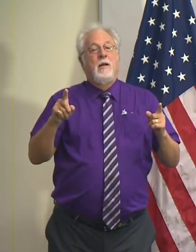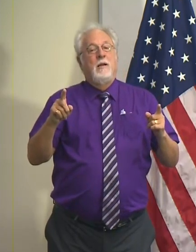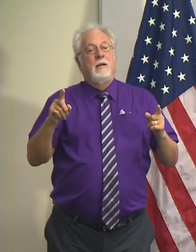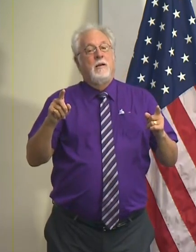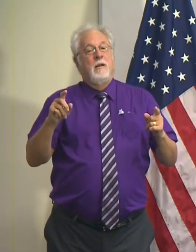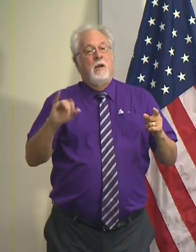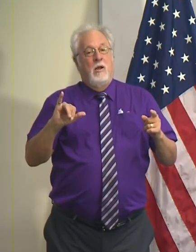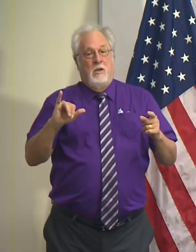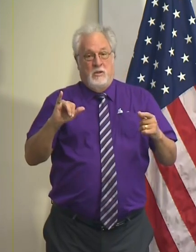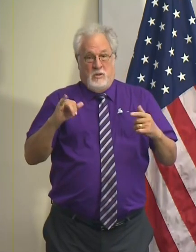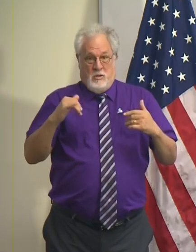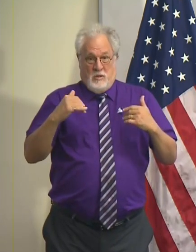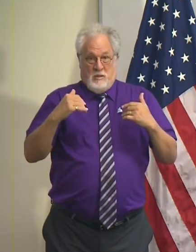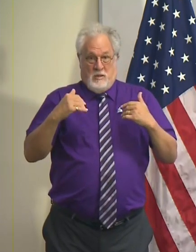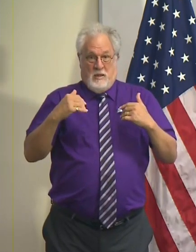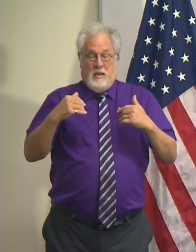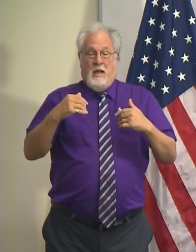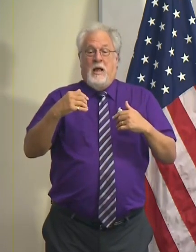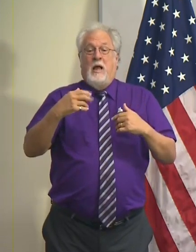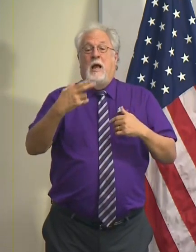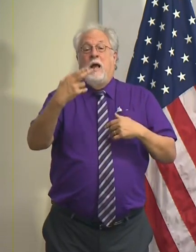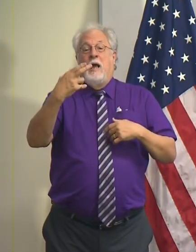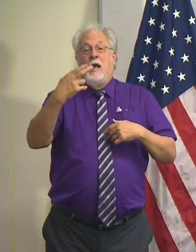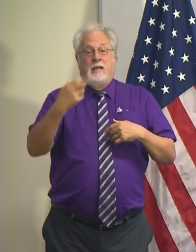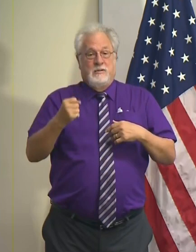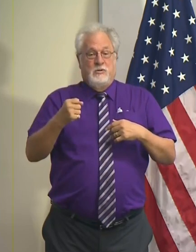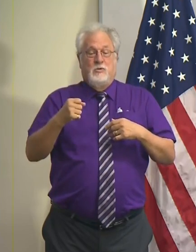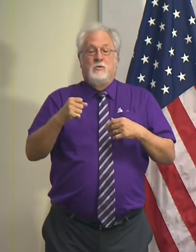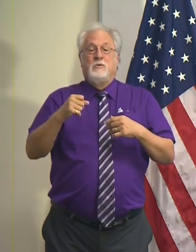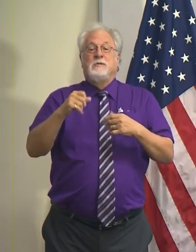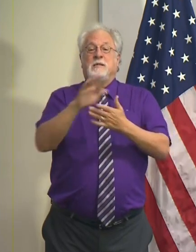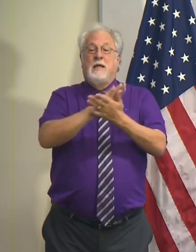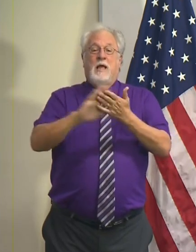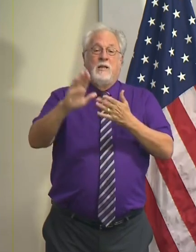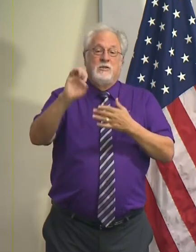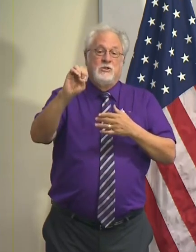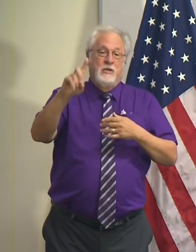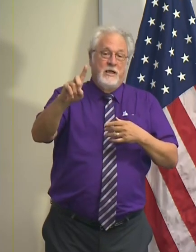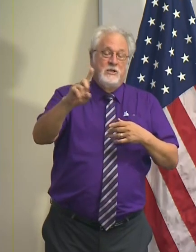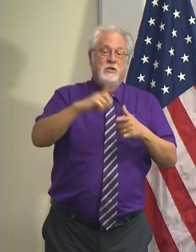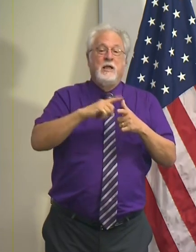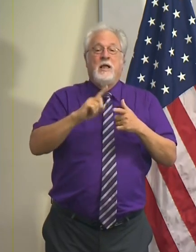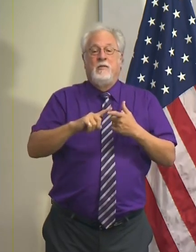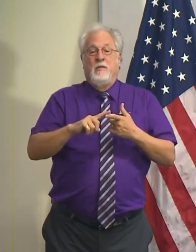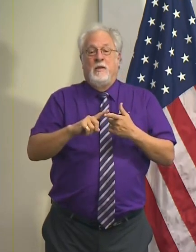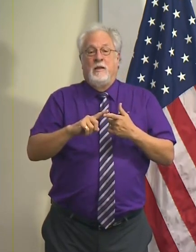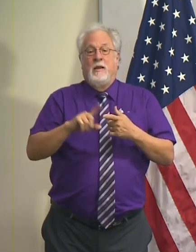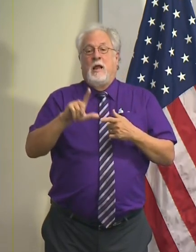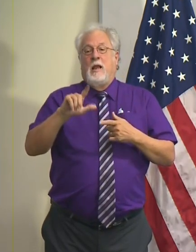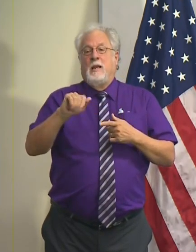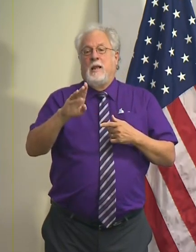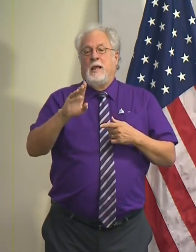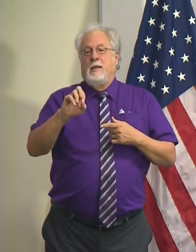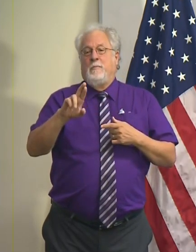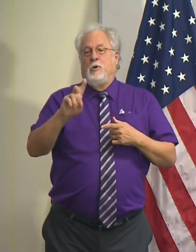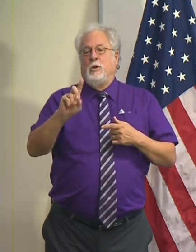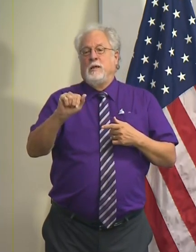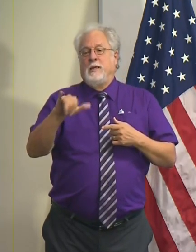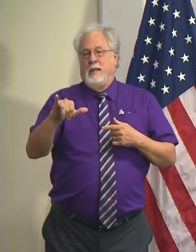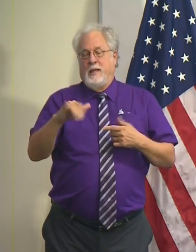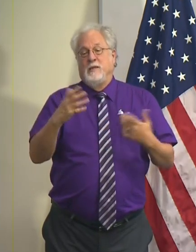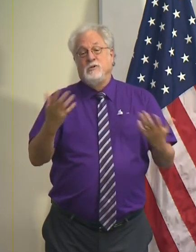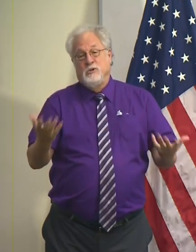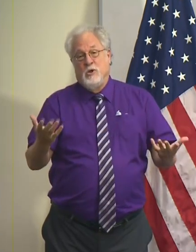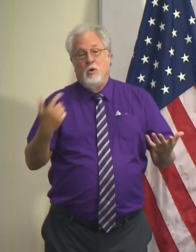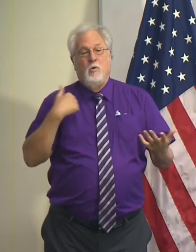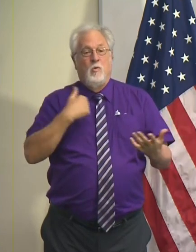in addition to K through 12 schools, our higher education campuses come online, and then we most recently had Labor Day. And so we